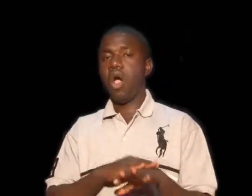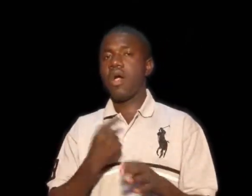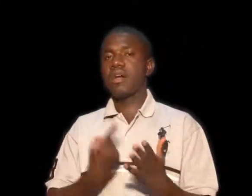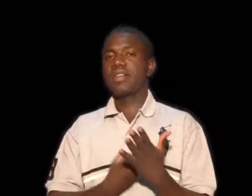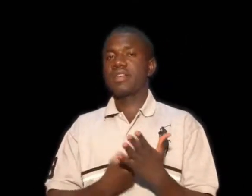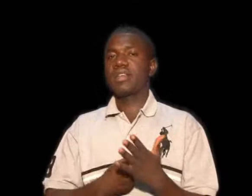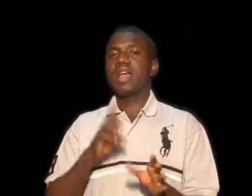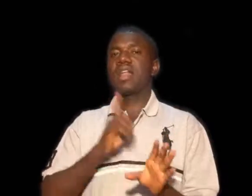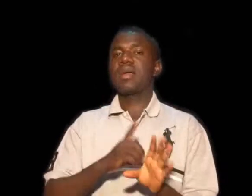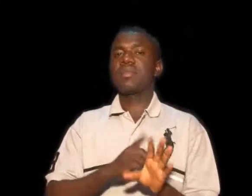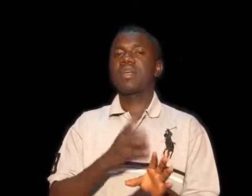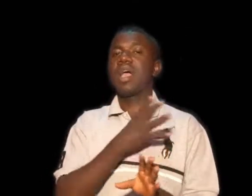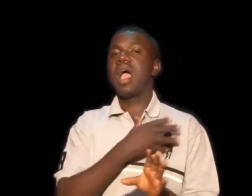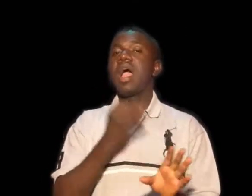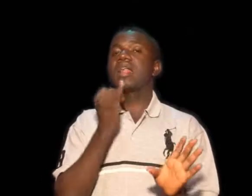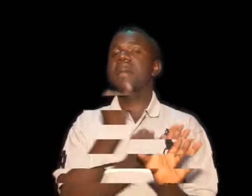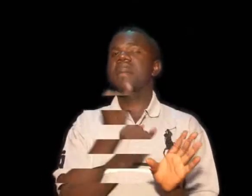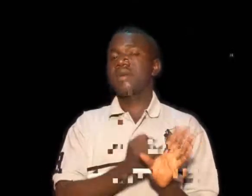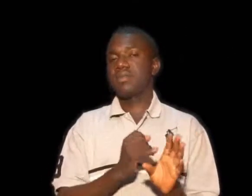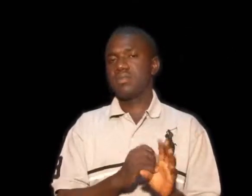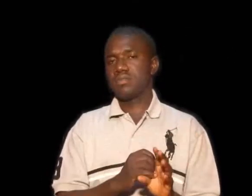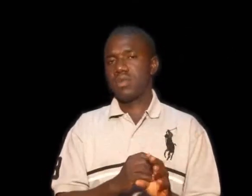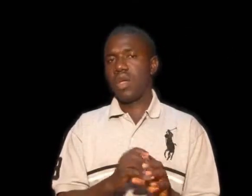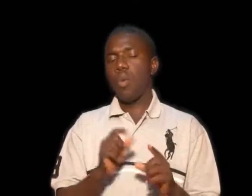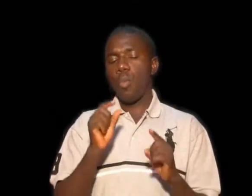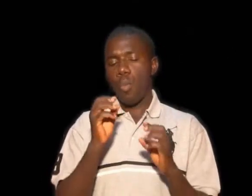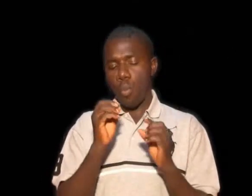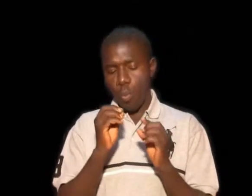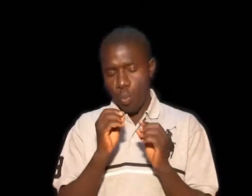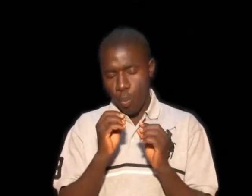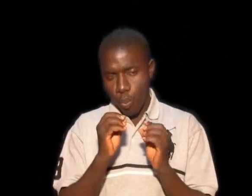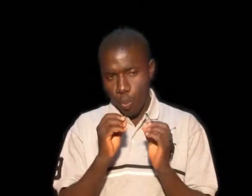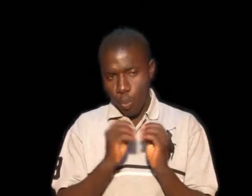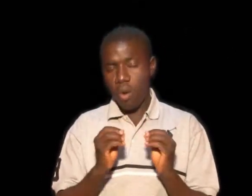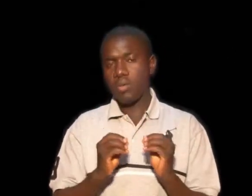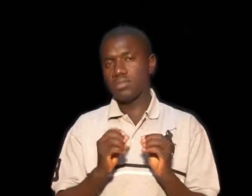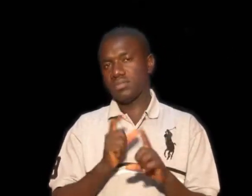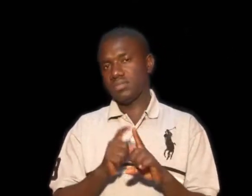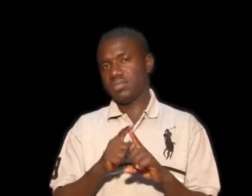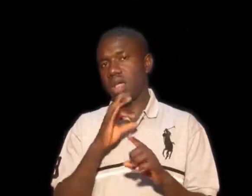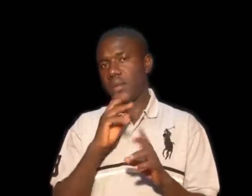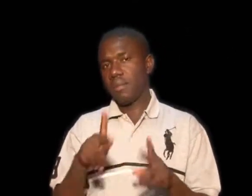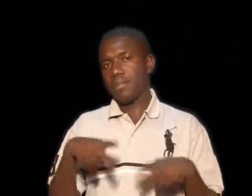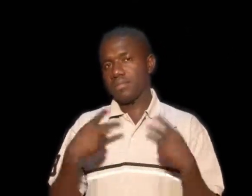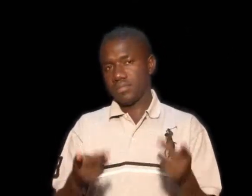avoid when discussing disability and impairment. More appropriate alternatives are provided.